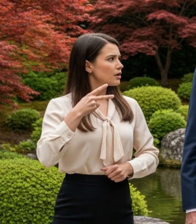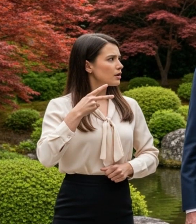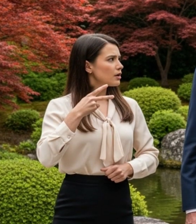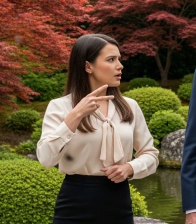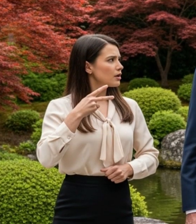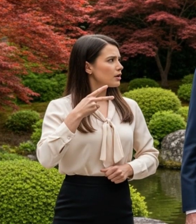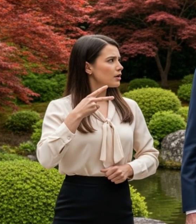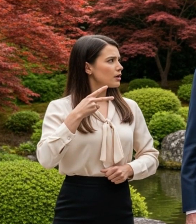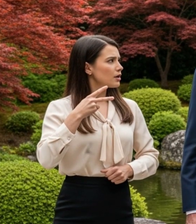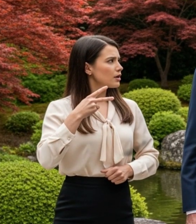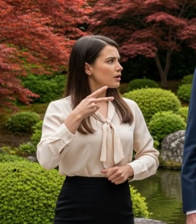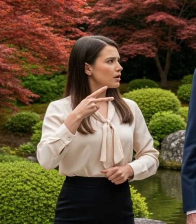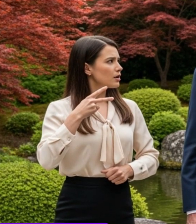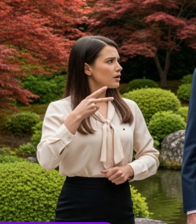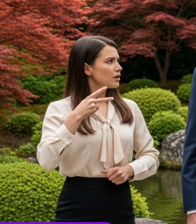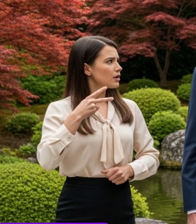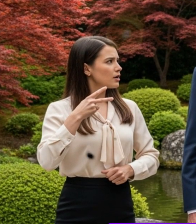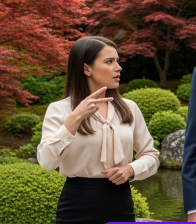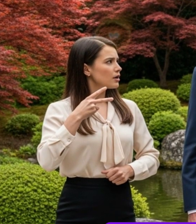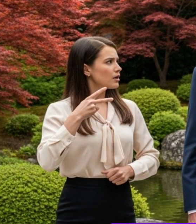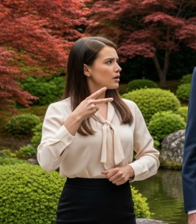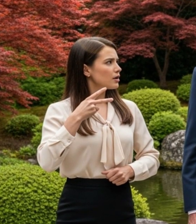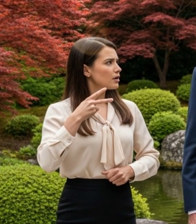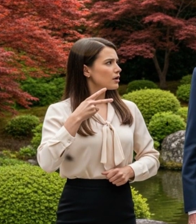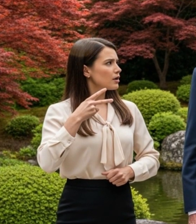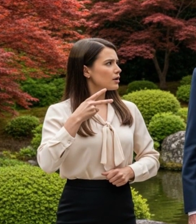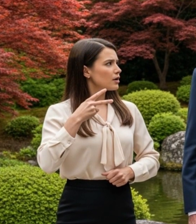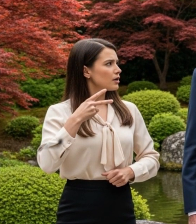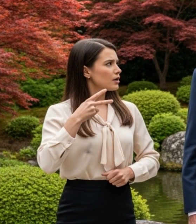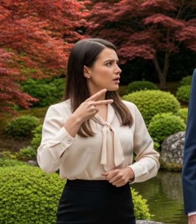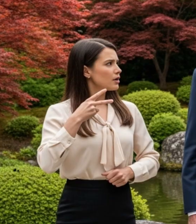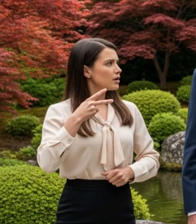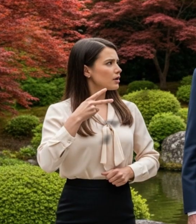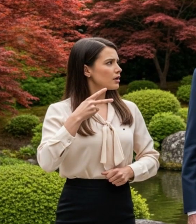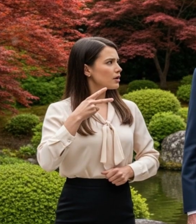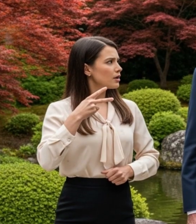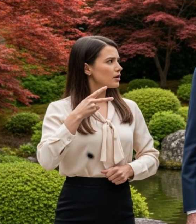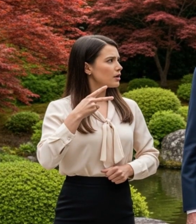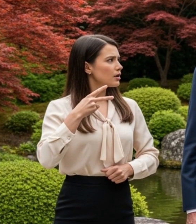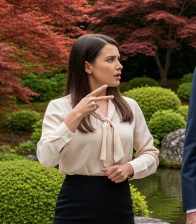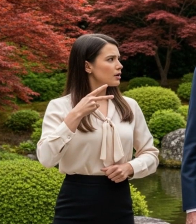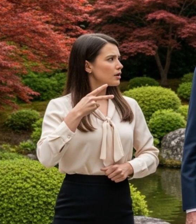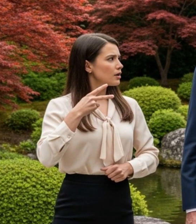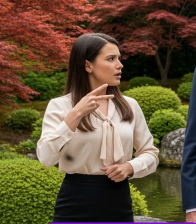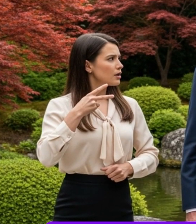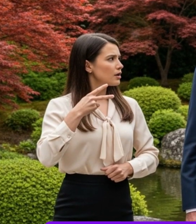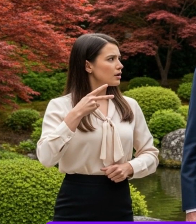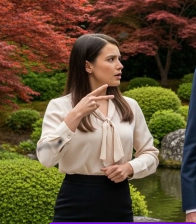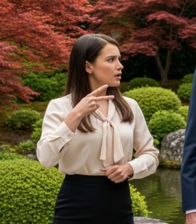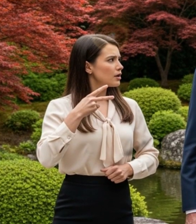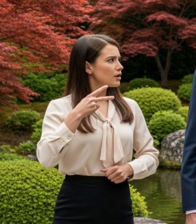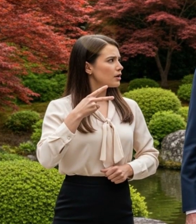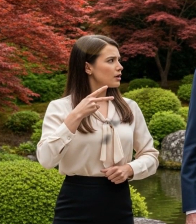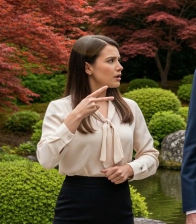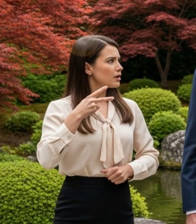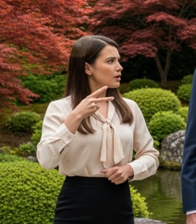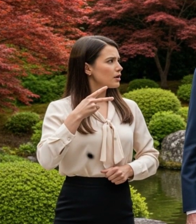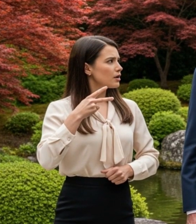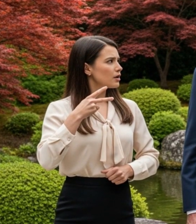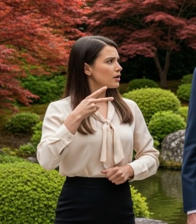in tone. "Marcus Thorne's office called this morning. They've specifically requested you for a private appointment at